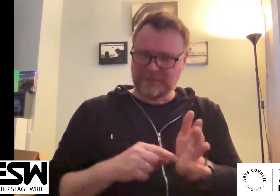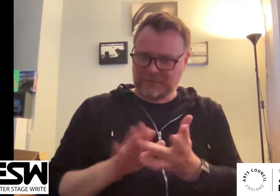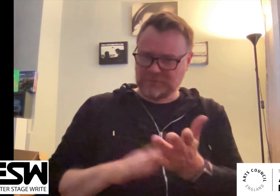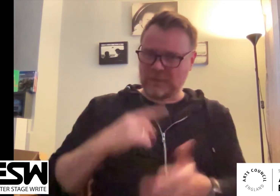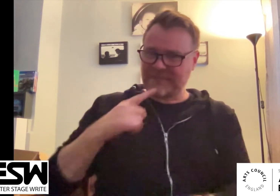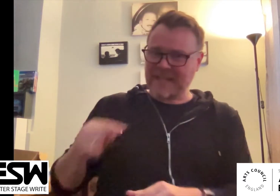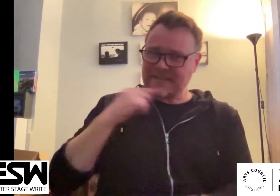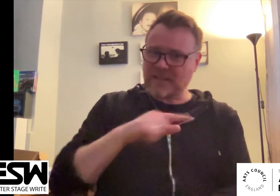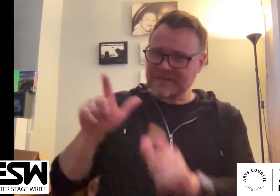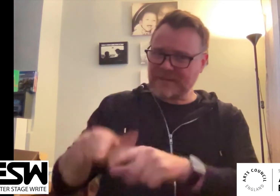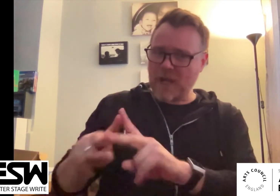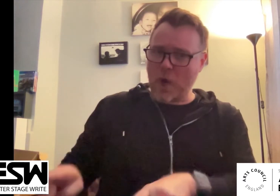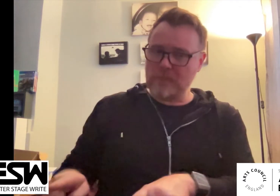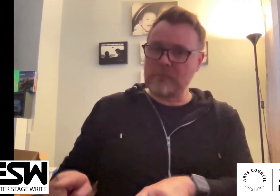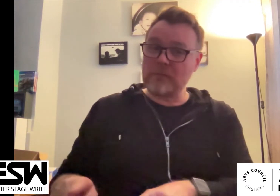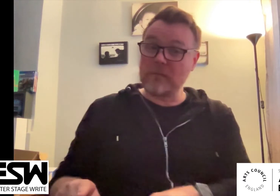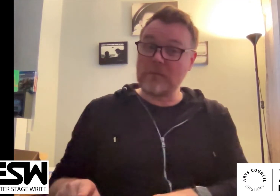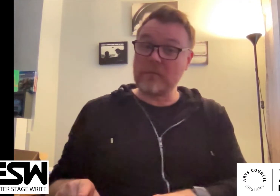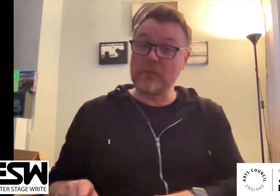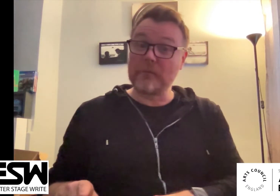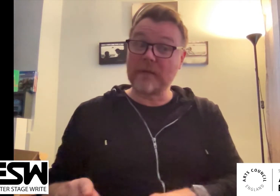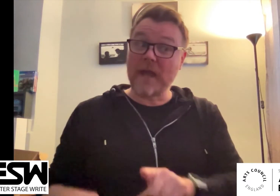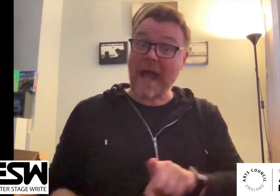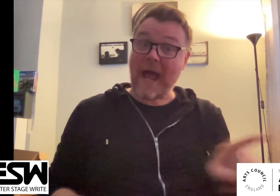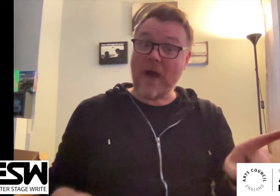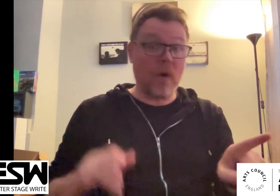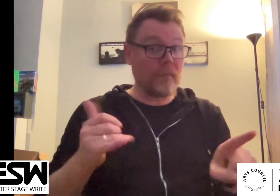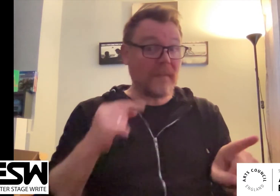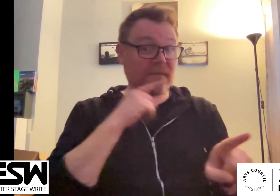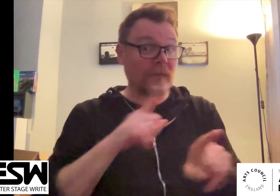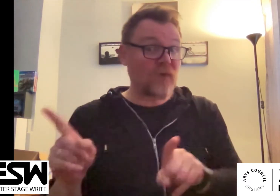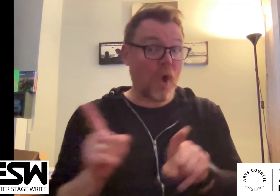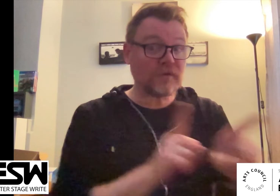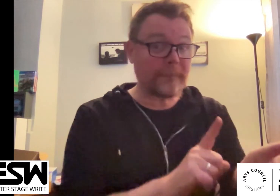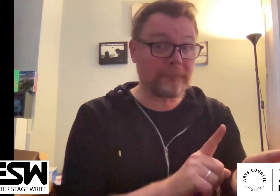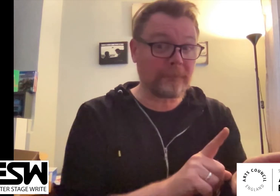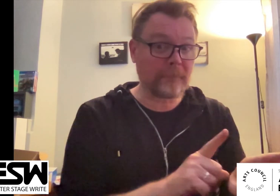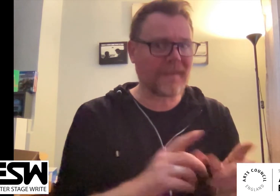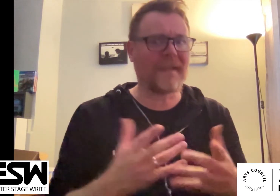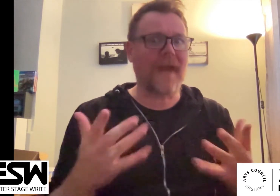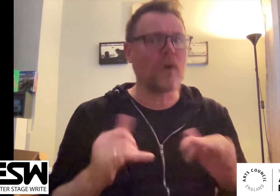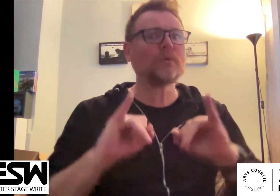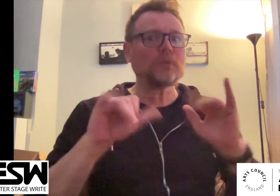Tom says to his son, you stay home, Daddy's going to go and get the bad man. Perhaps his son follows him at this point. Now he's got a